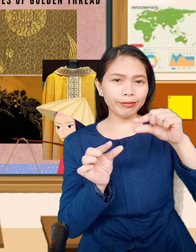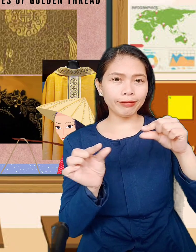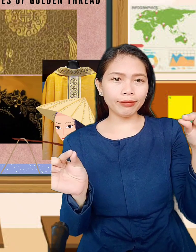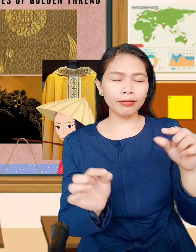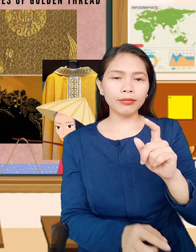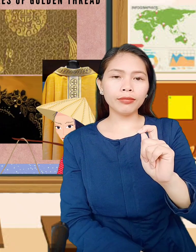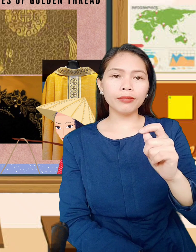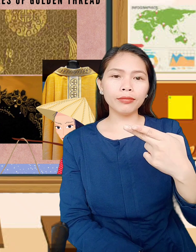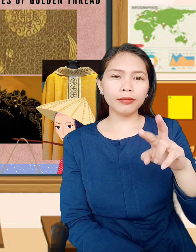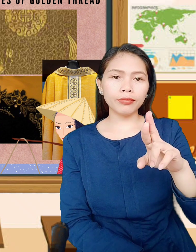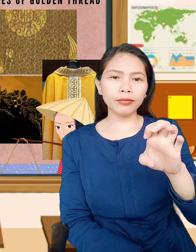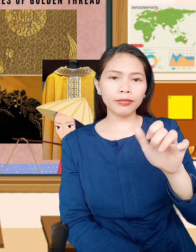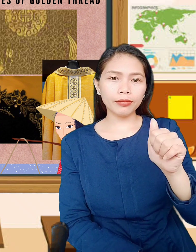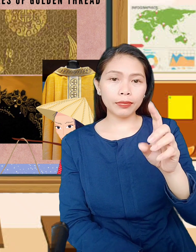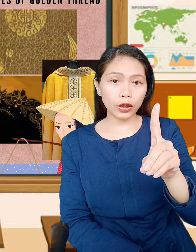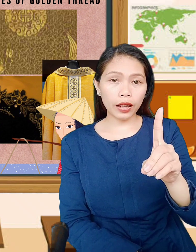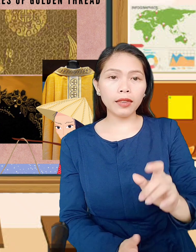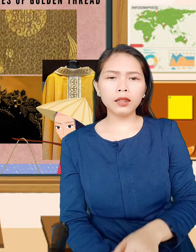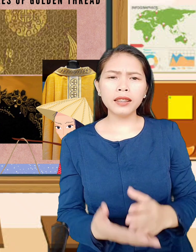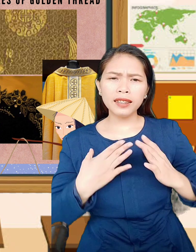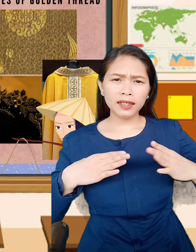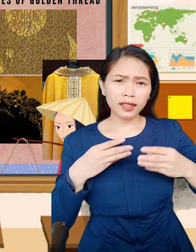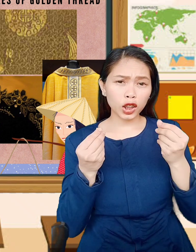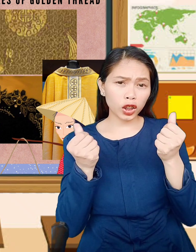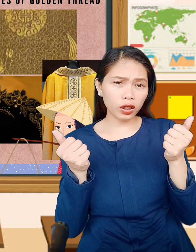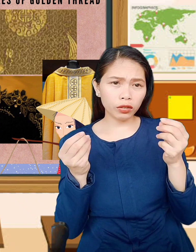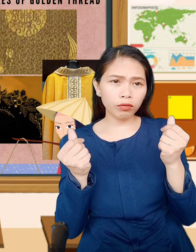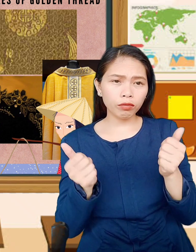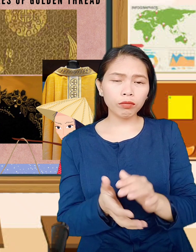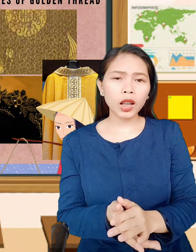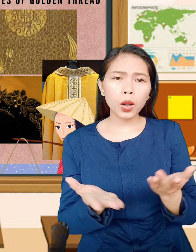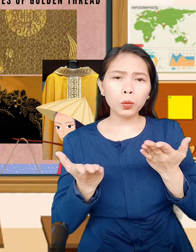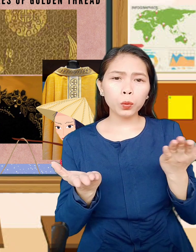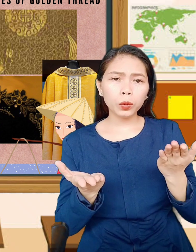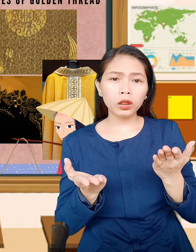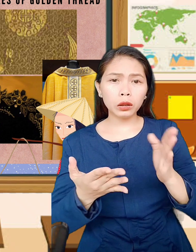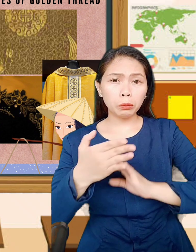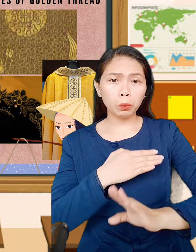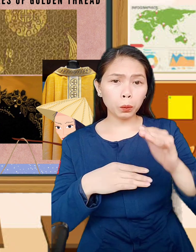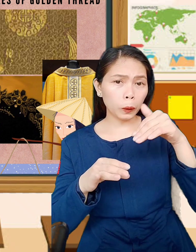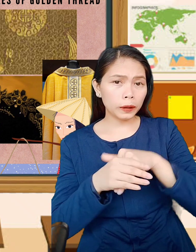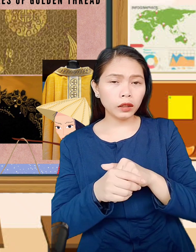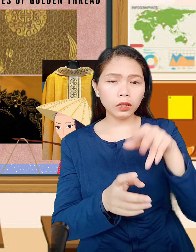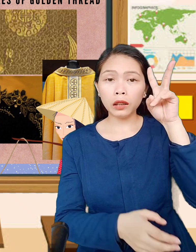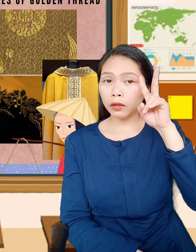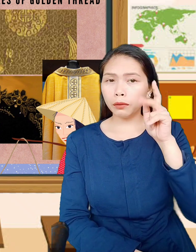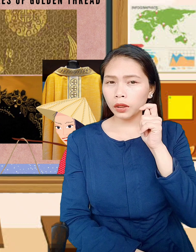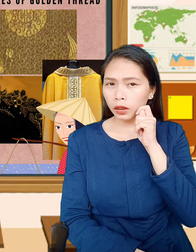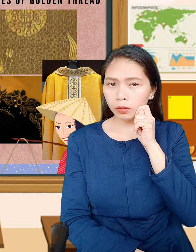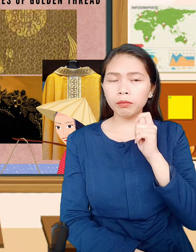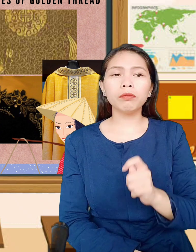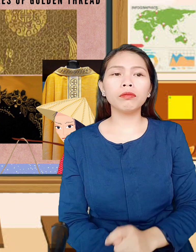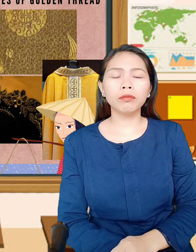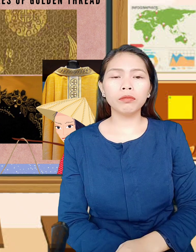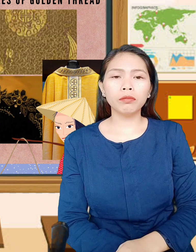Golden thread, silk were born in Vietnam.